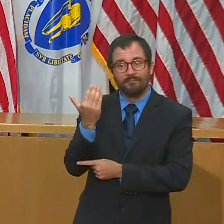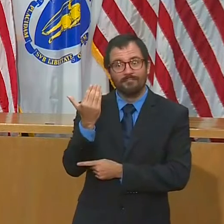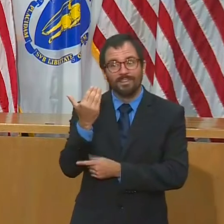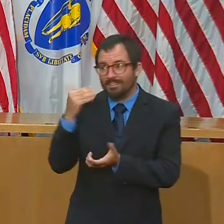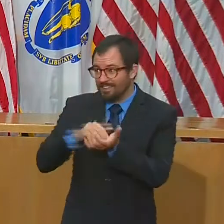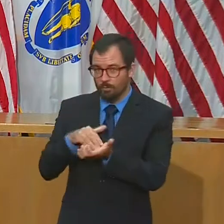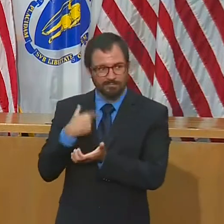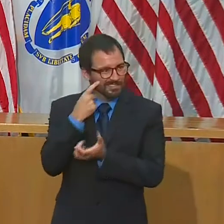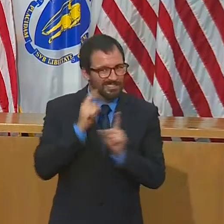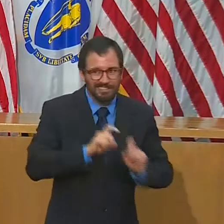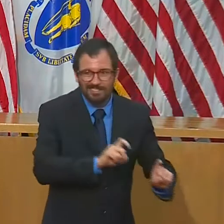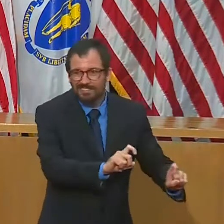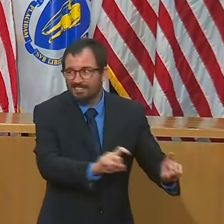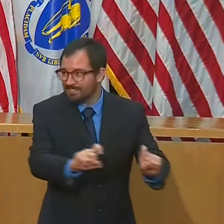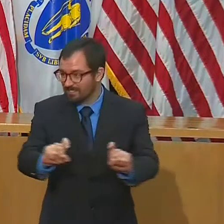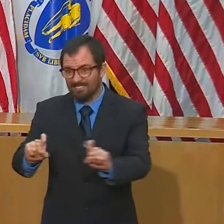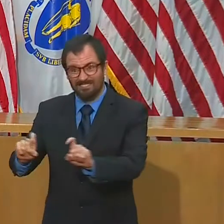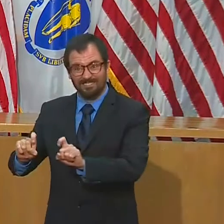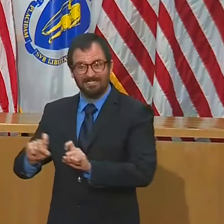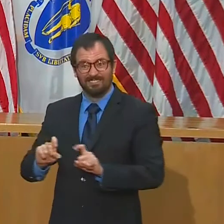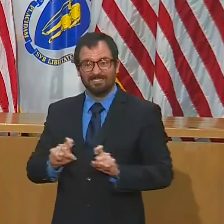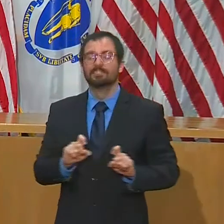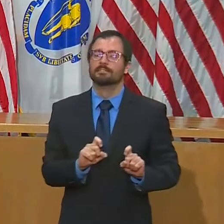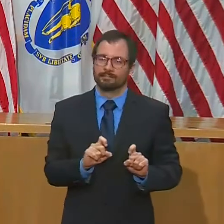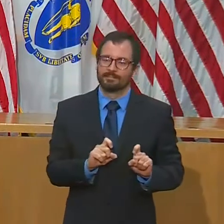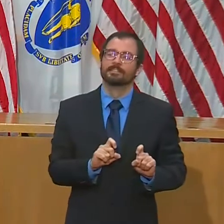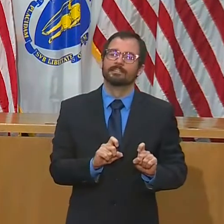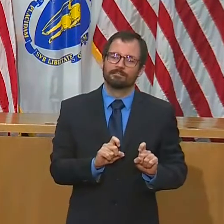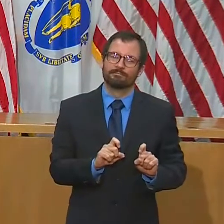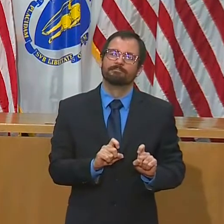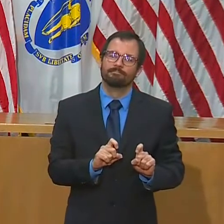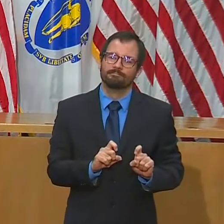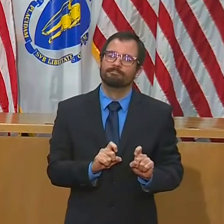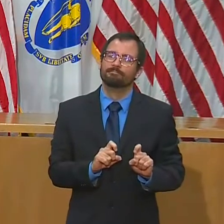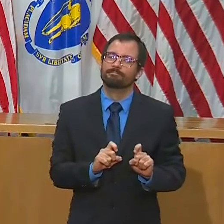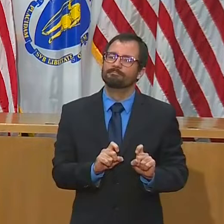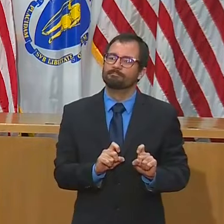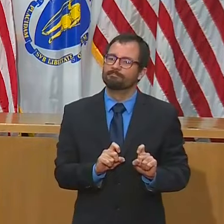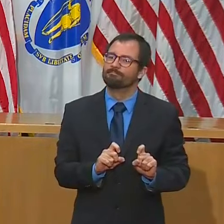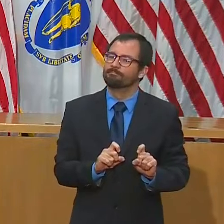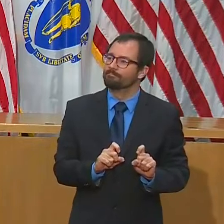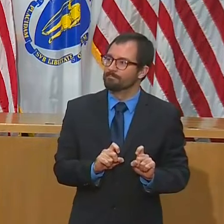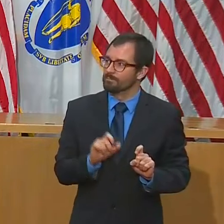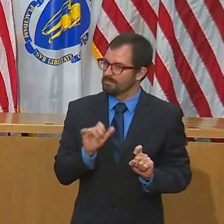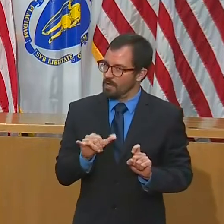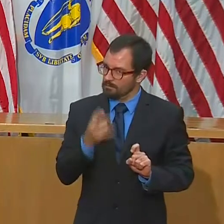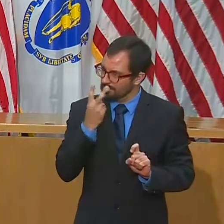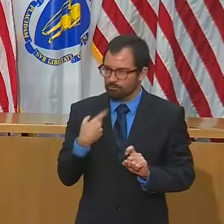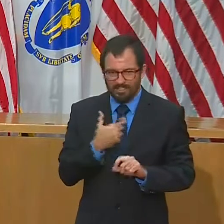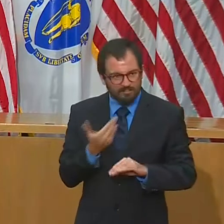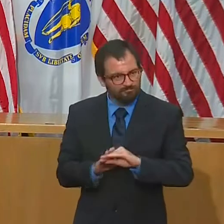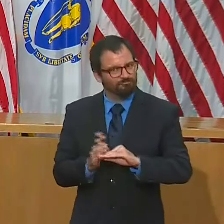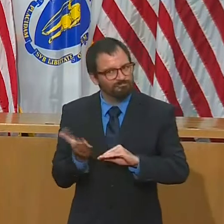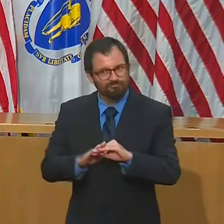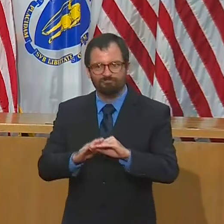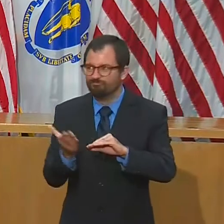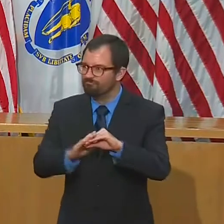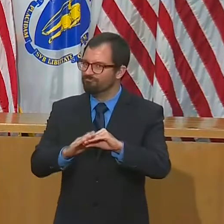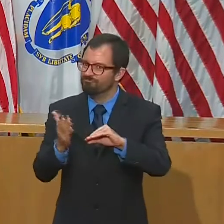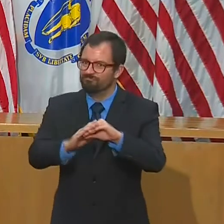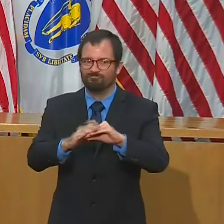day. This is up compared to a 7-day average of new individuals tested per day of around 9,000 in mid-June and